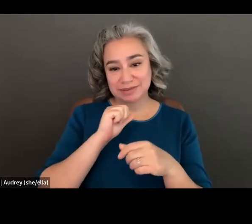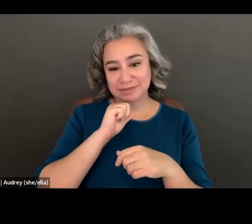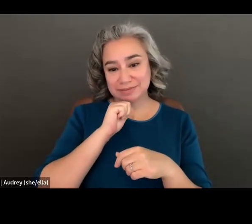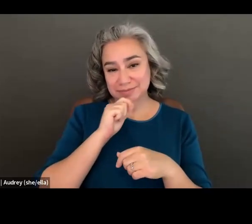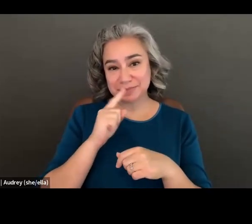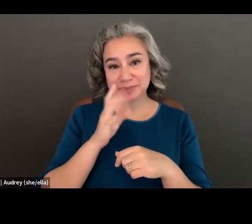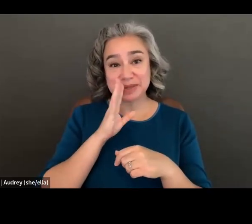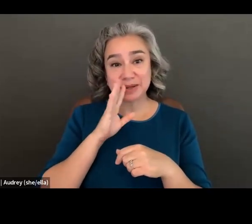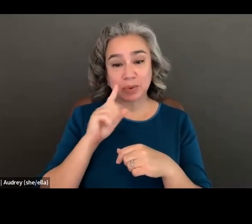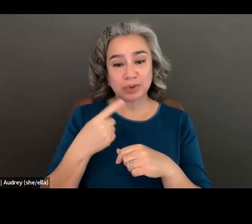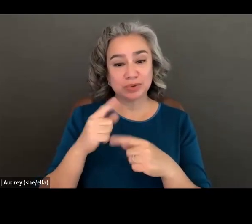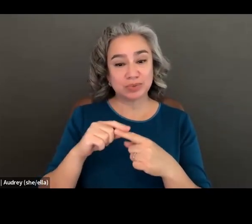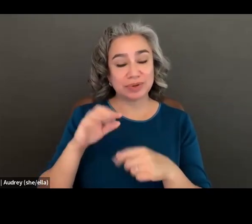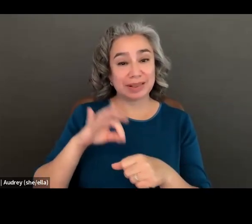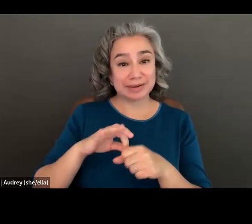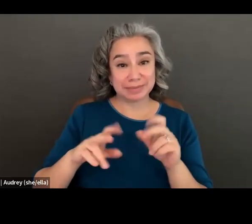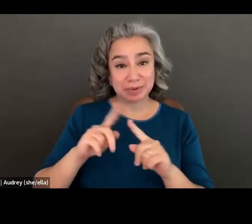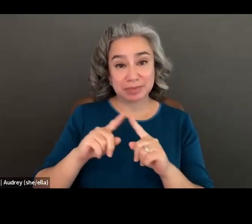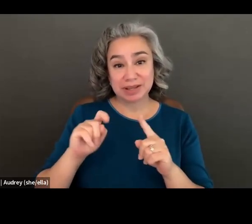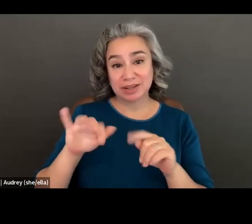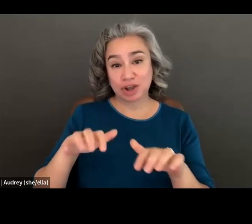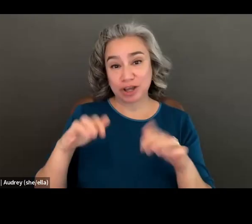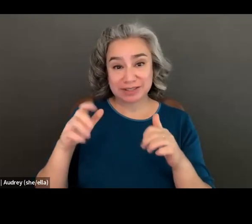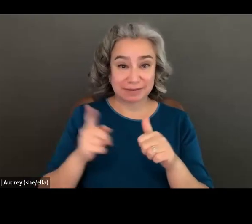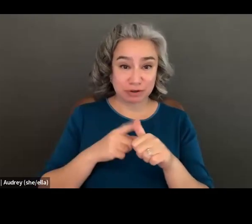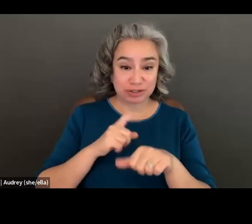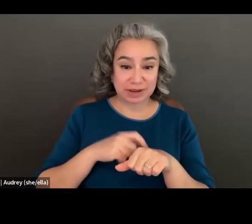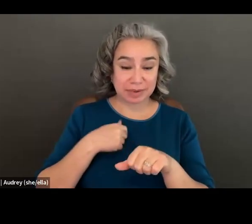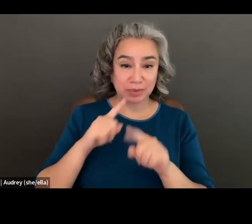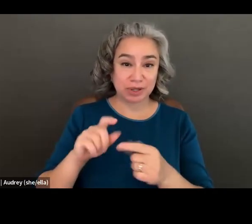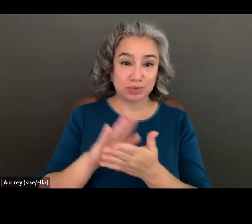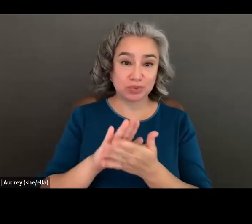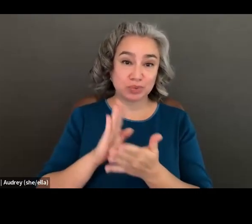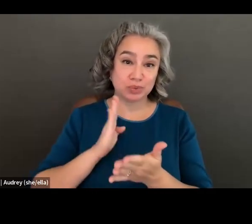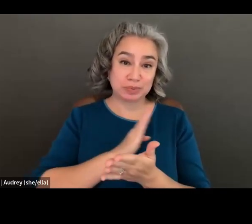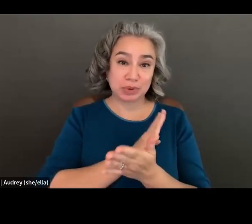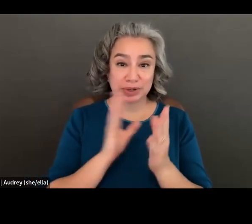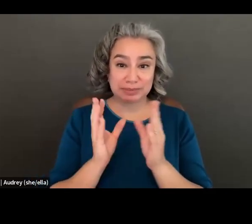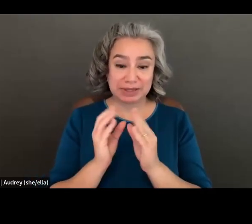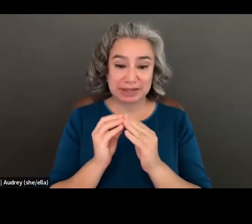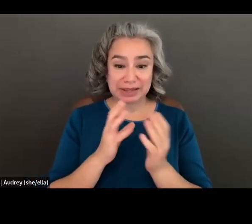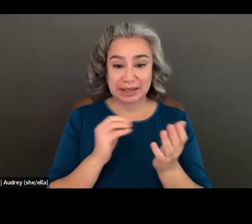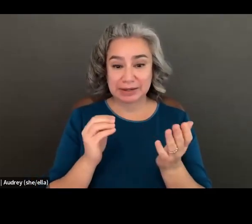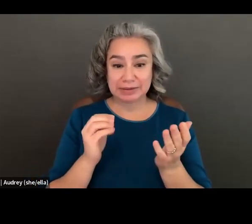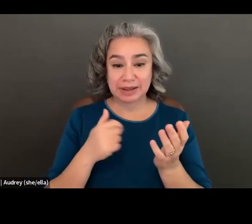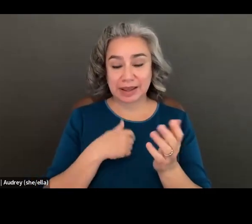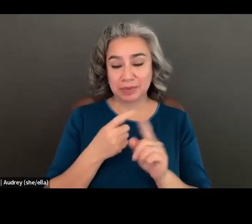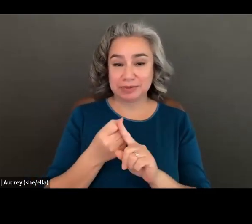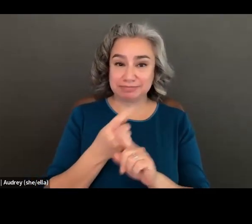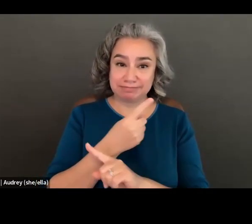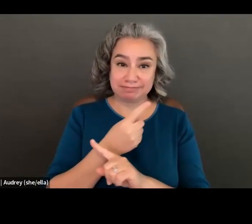in the audience is made me think about the first time Lindsay and I went to a school board meeting, and and I'm going to get off script here a little